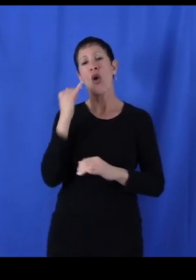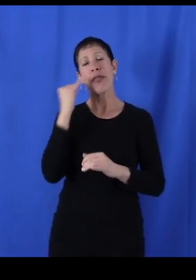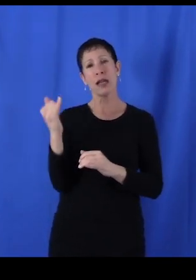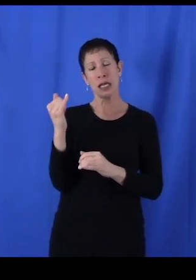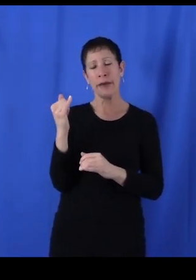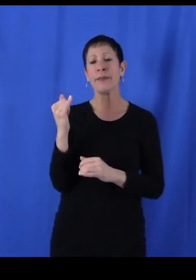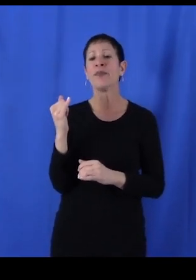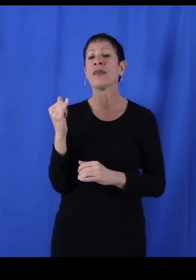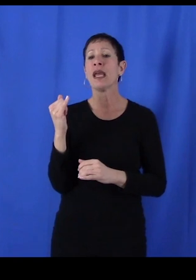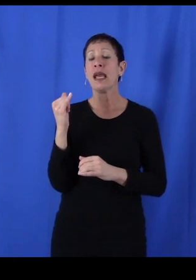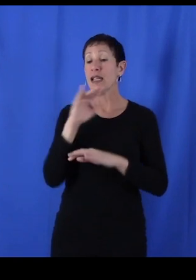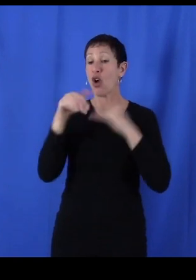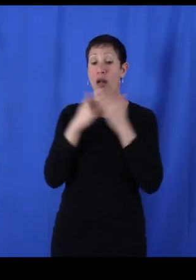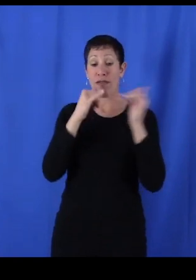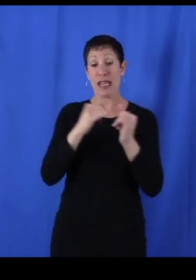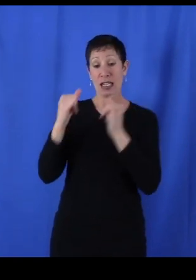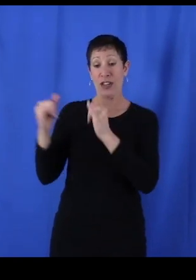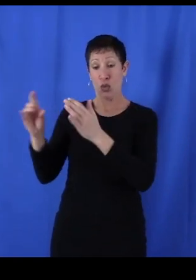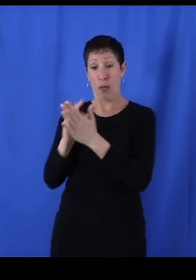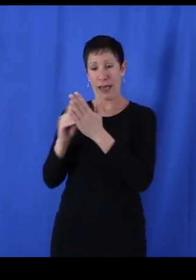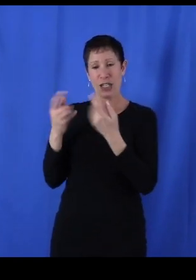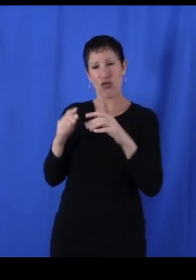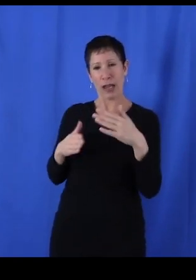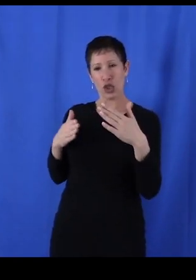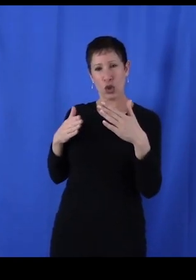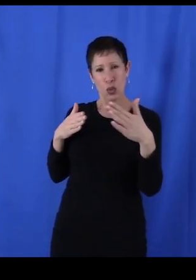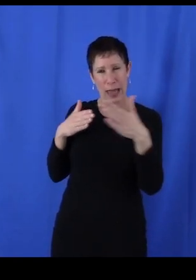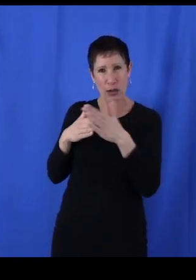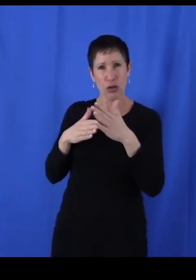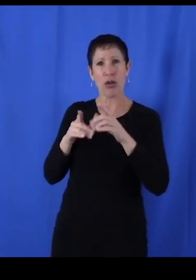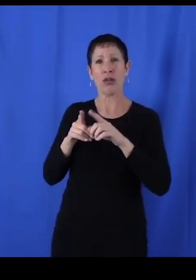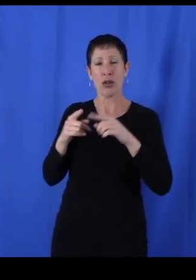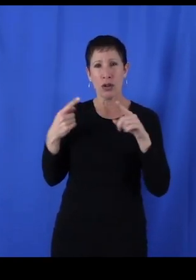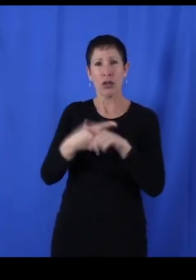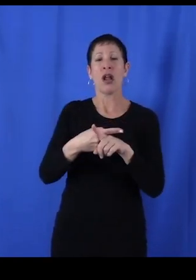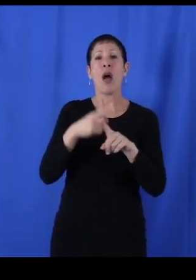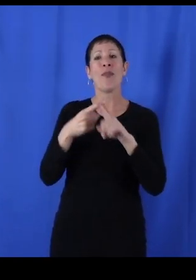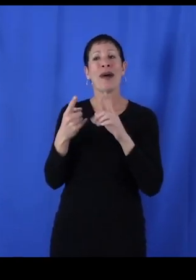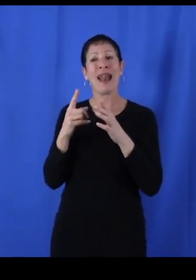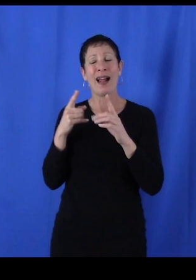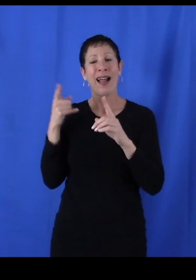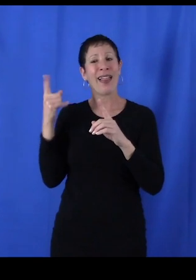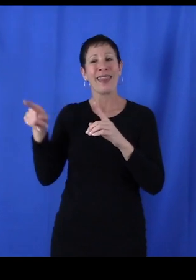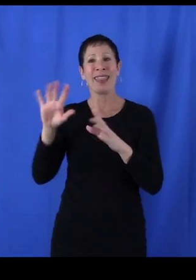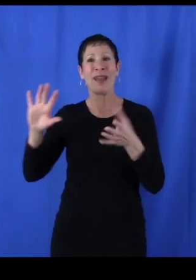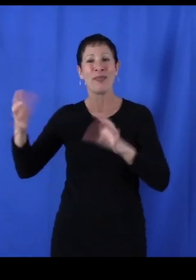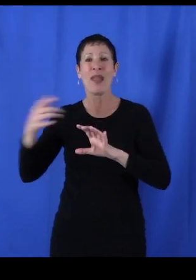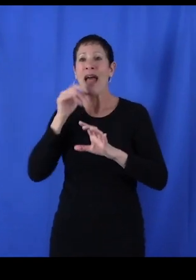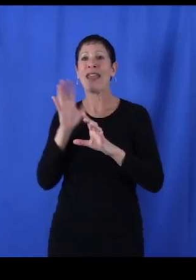So the idea was to counter these individual biases, but unfortunately they did so by